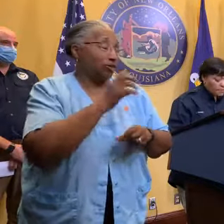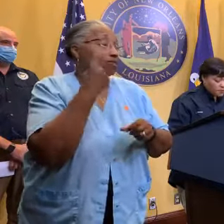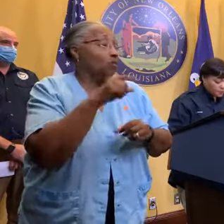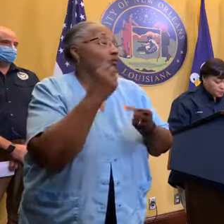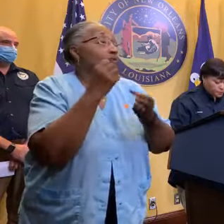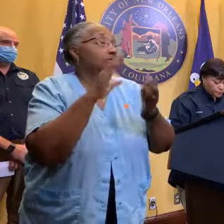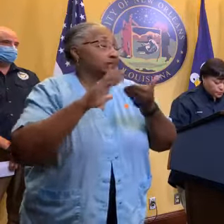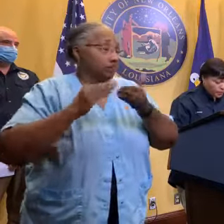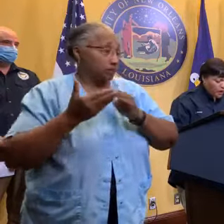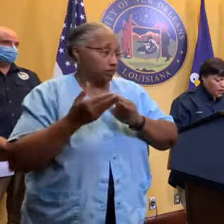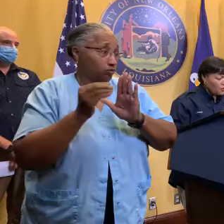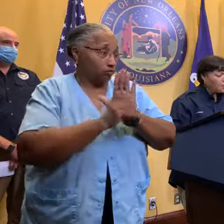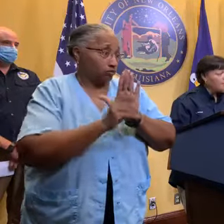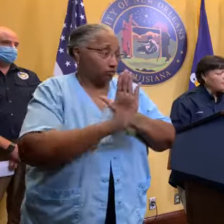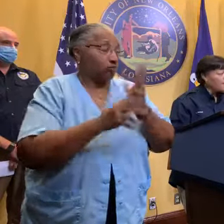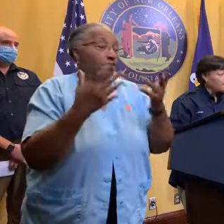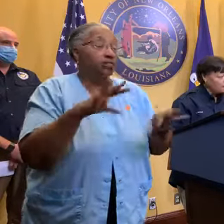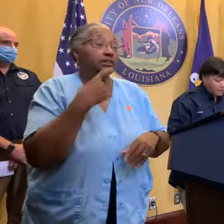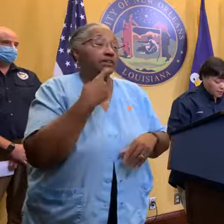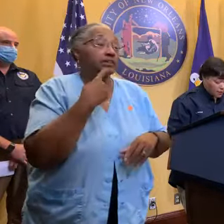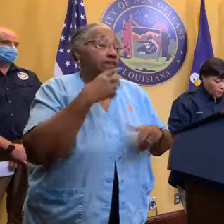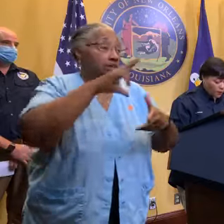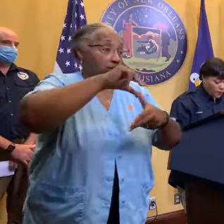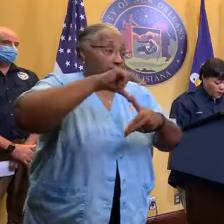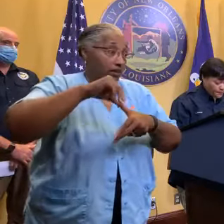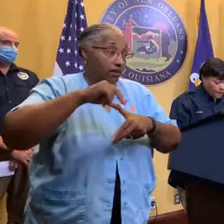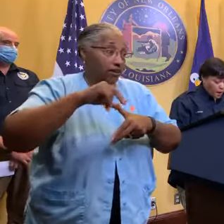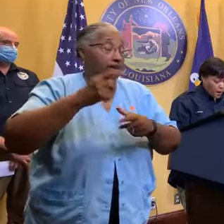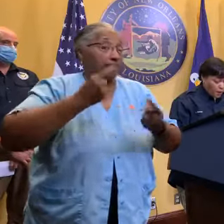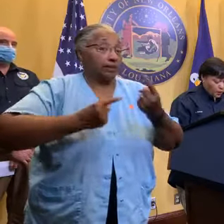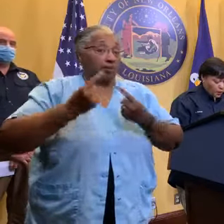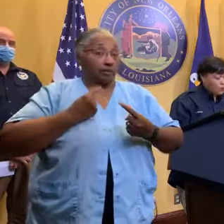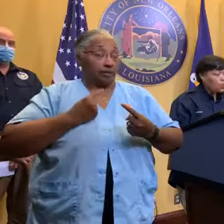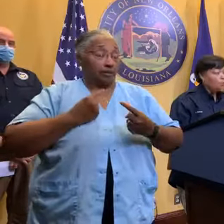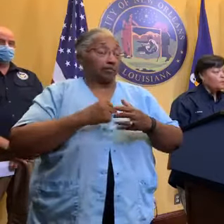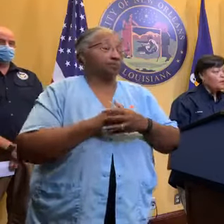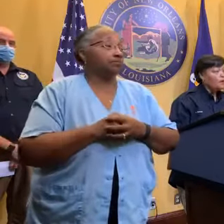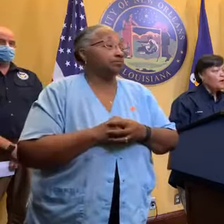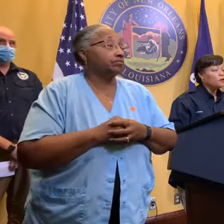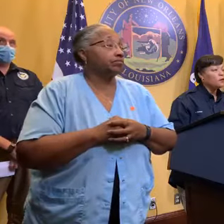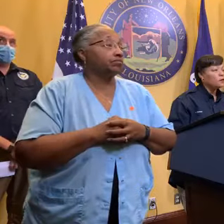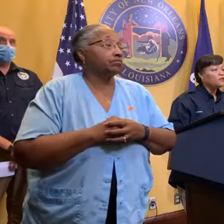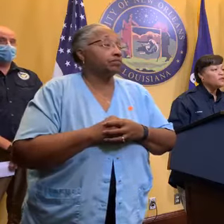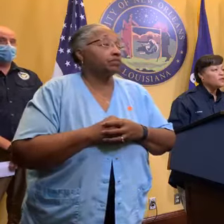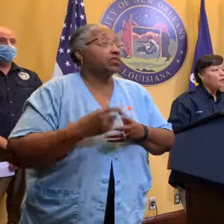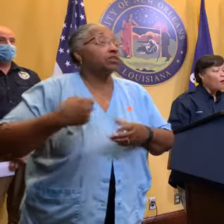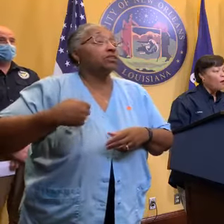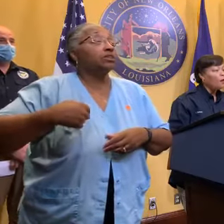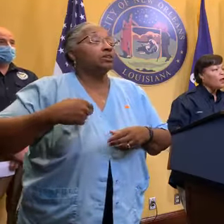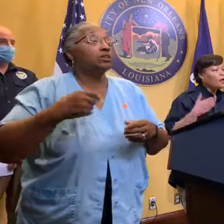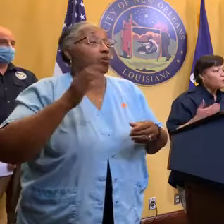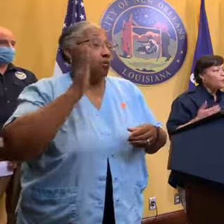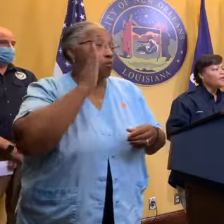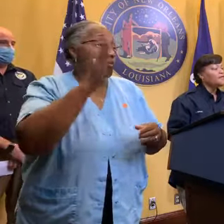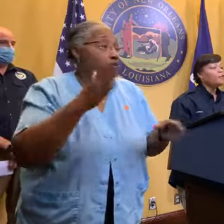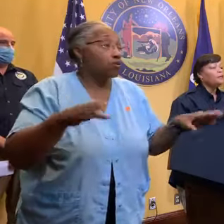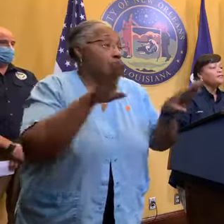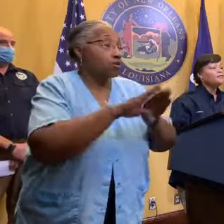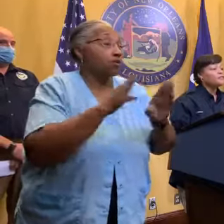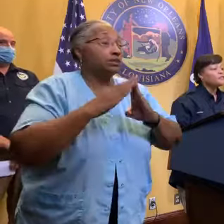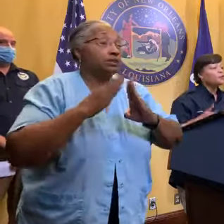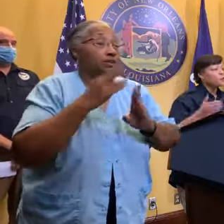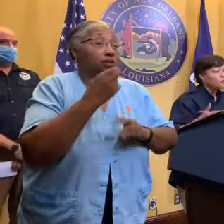I mentioned, Hurricane Zeta is on our way. We will be closing City Hall. Employees